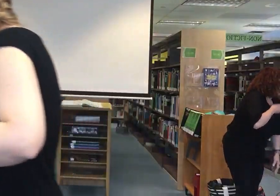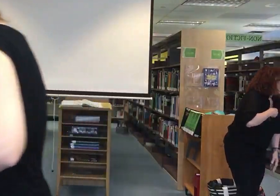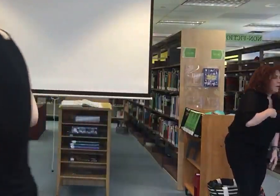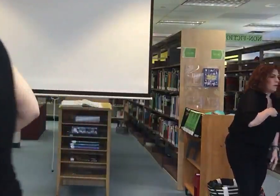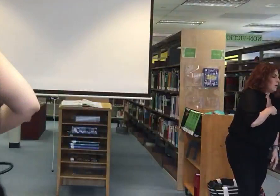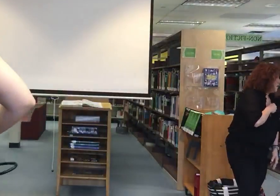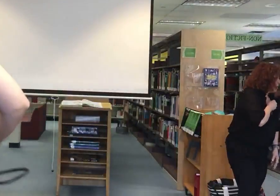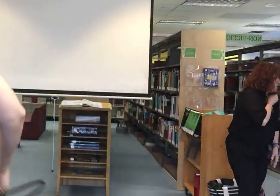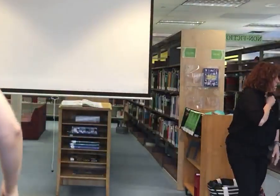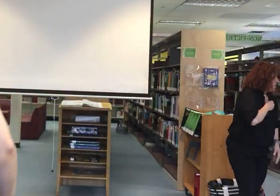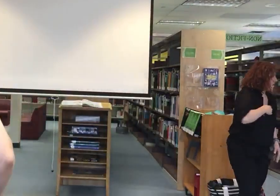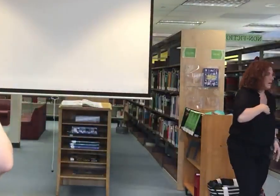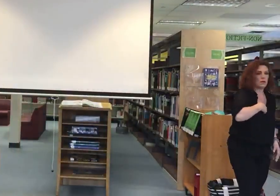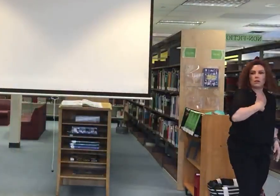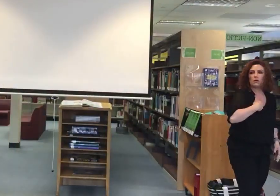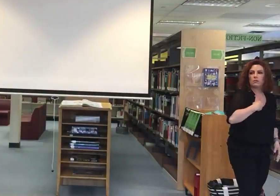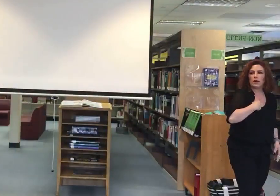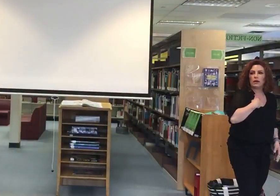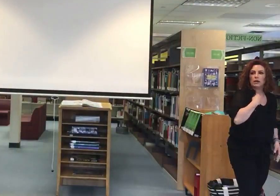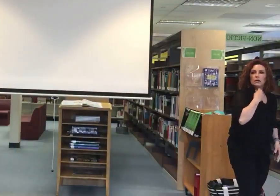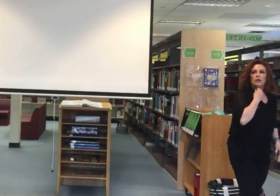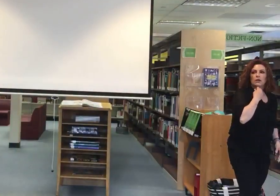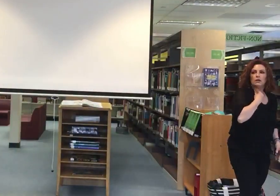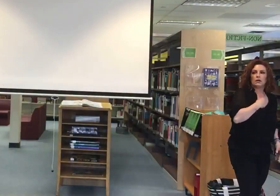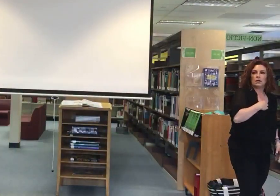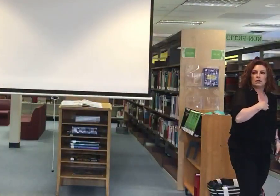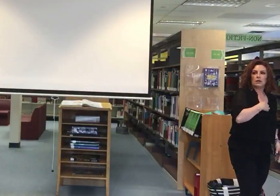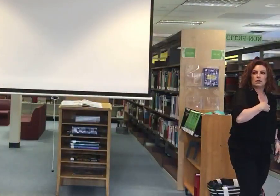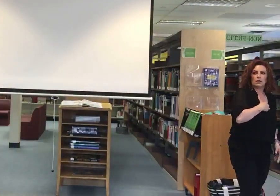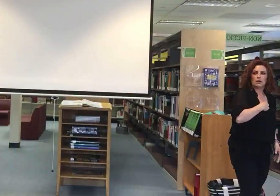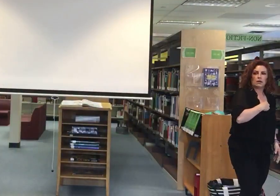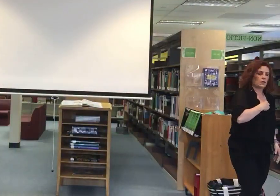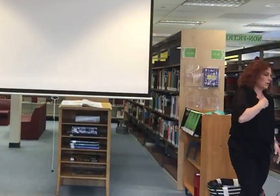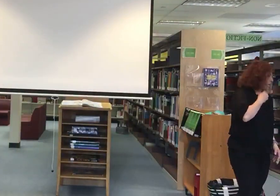So what is the BC early hearing program?